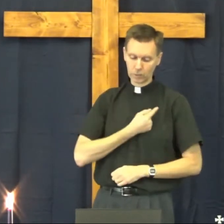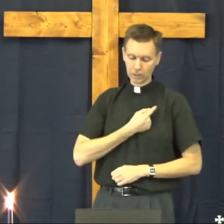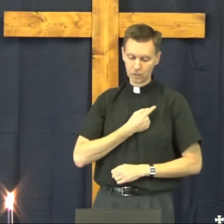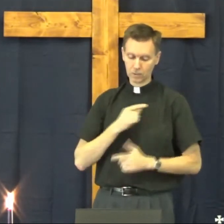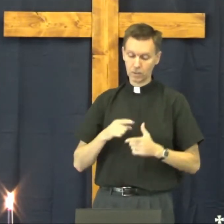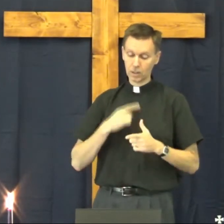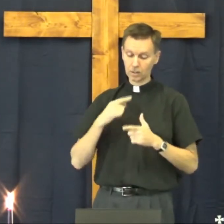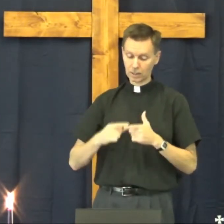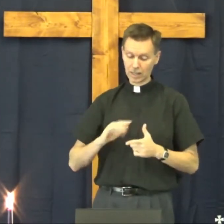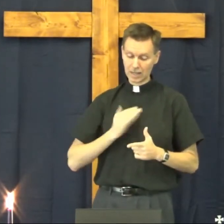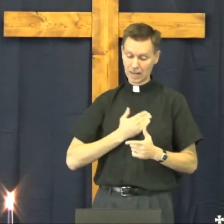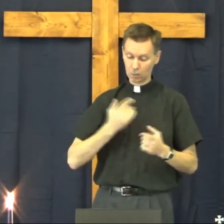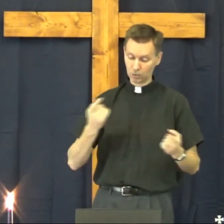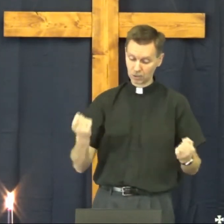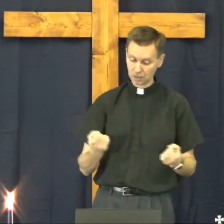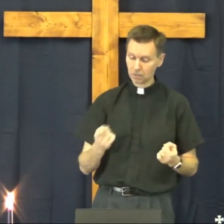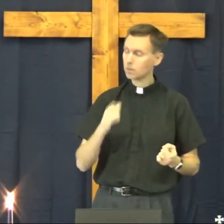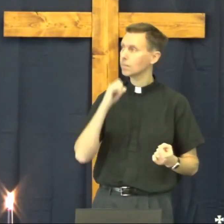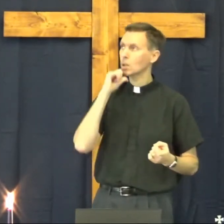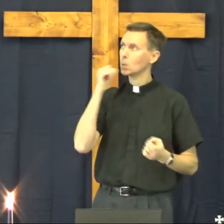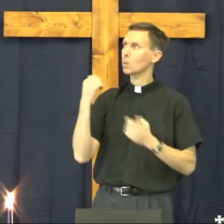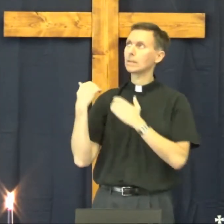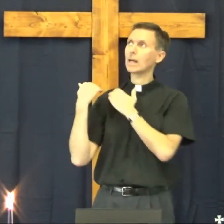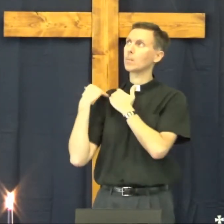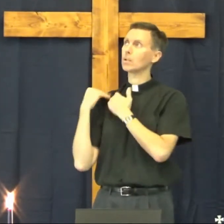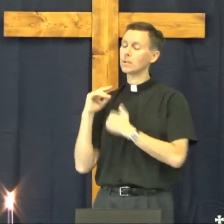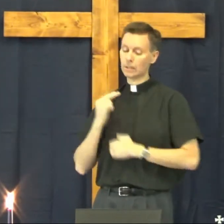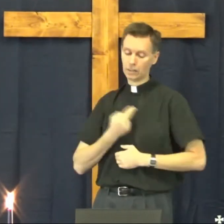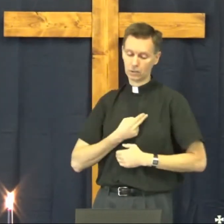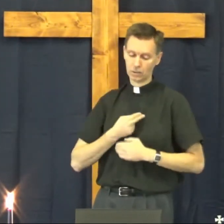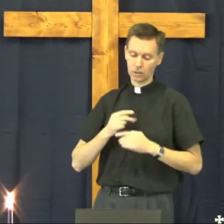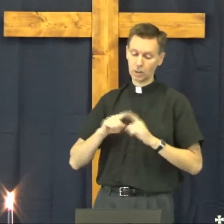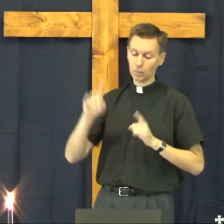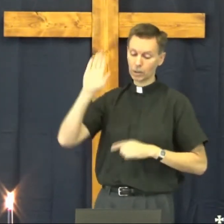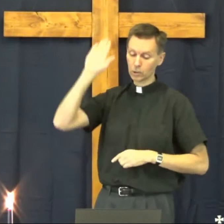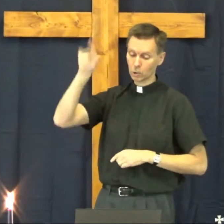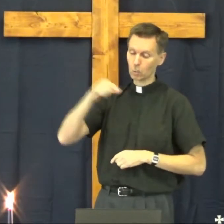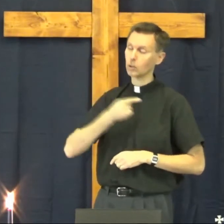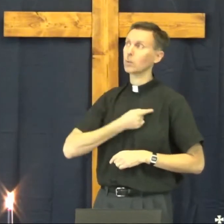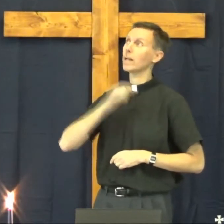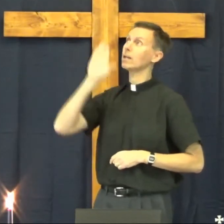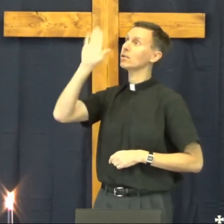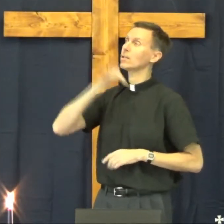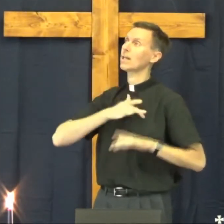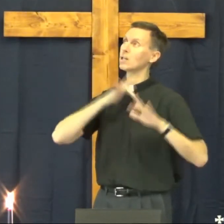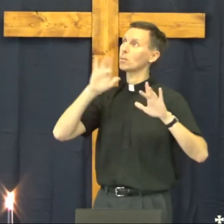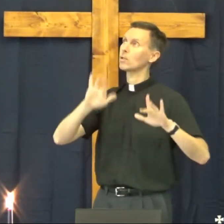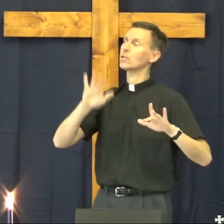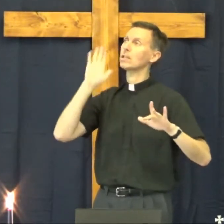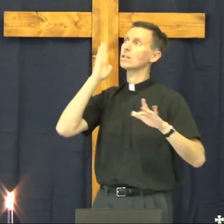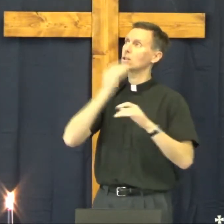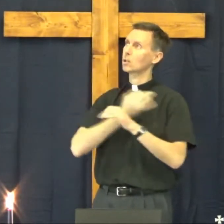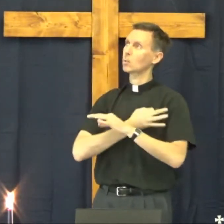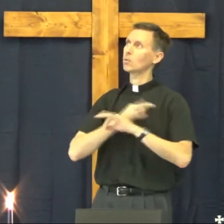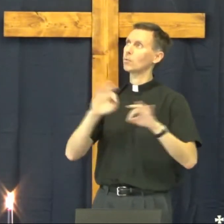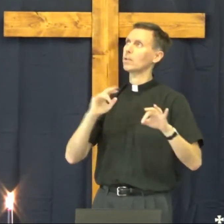grace. Then our sins will not burden us, but your grace and mercy will free